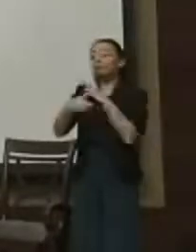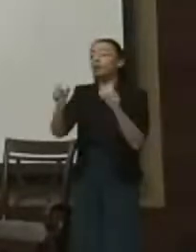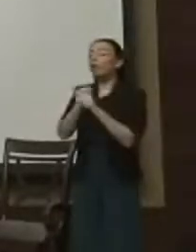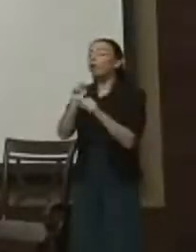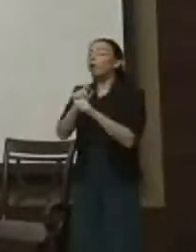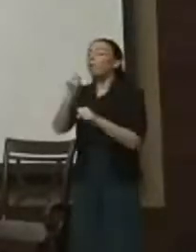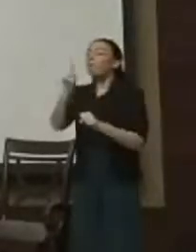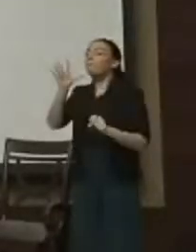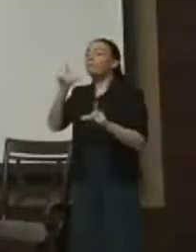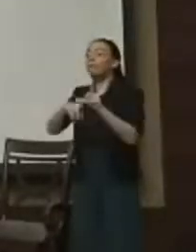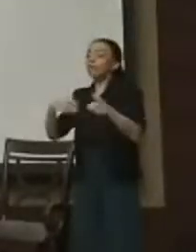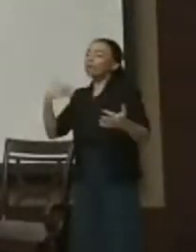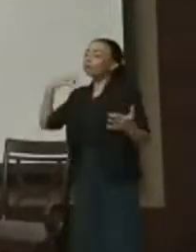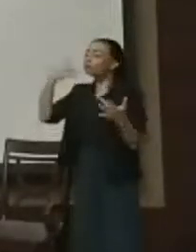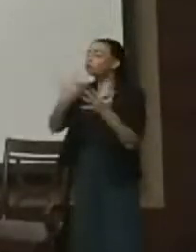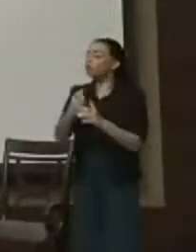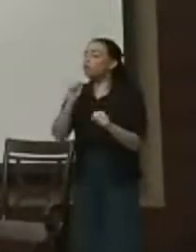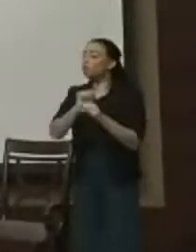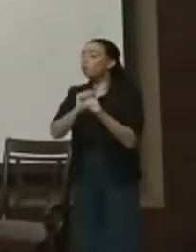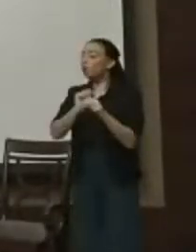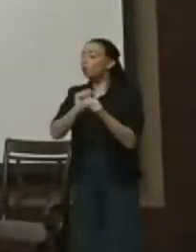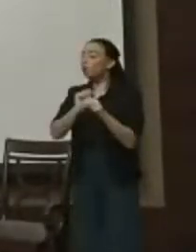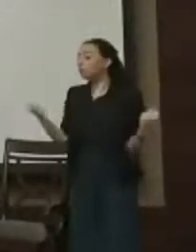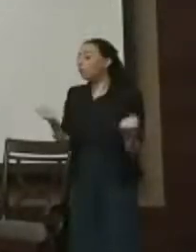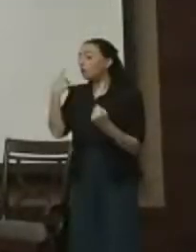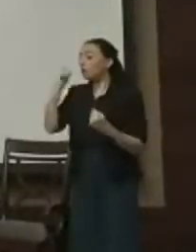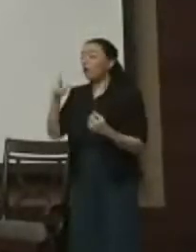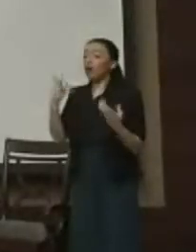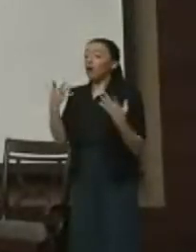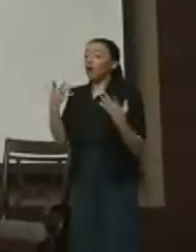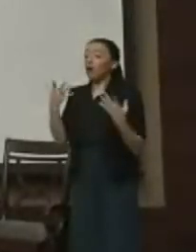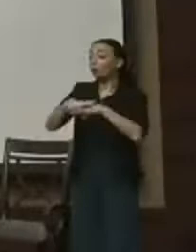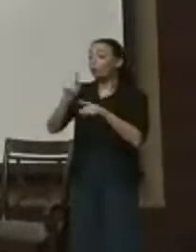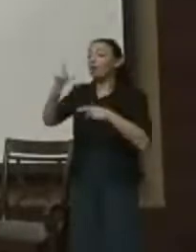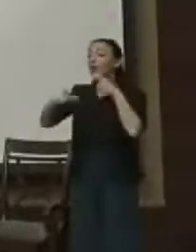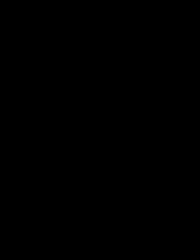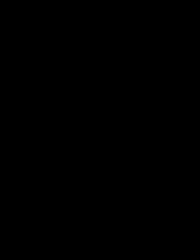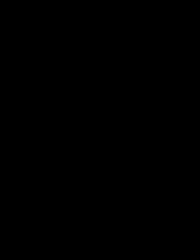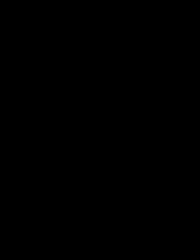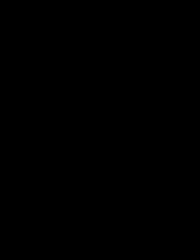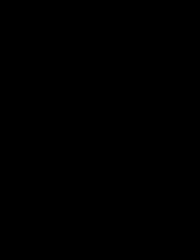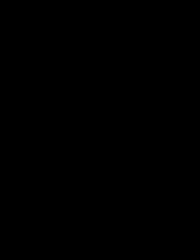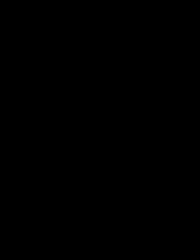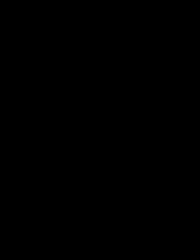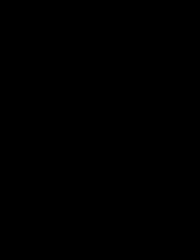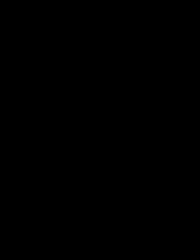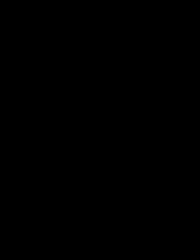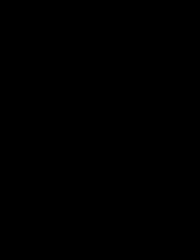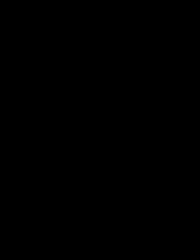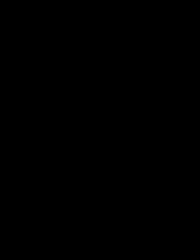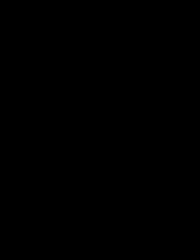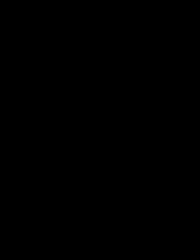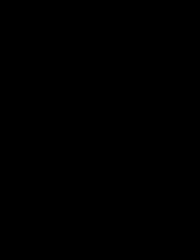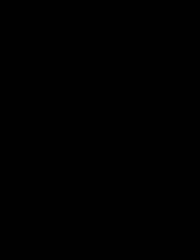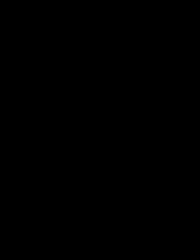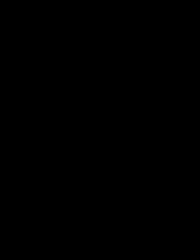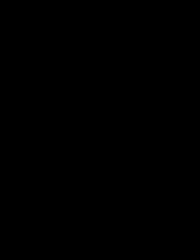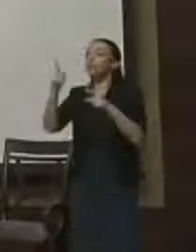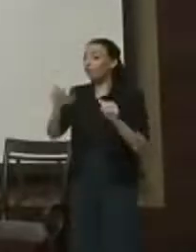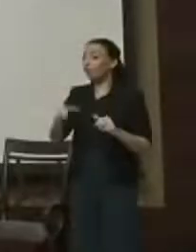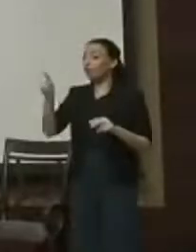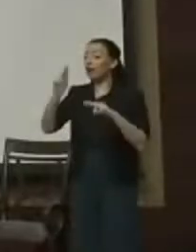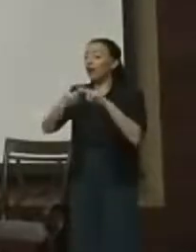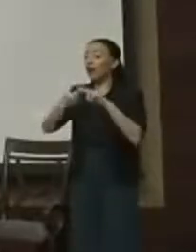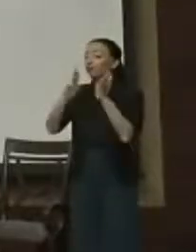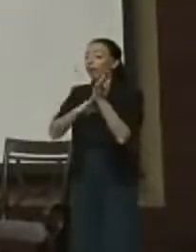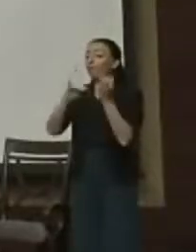15 years leads inclusion by example in the corporate world. An MBA from FMS Delhi,